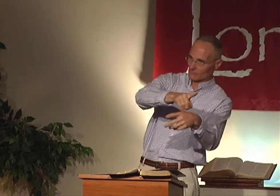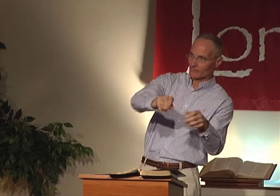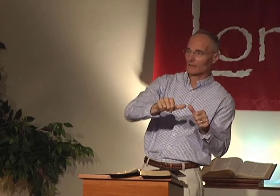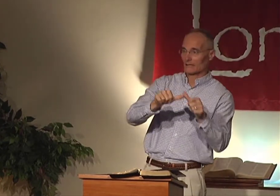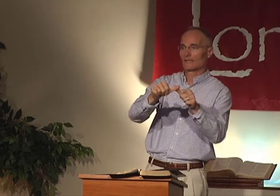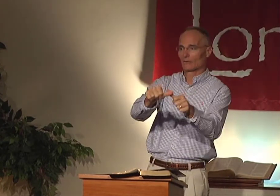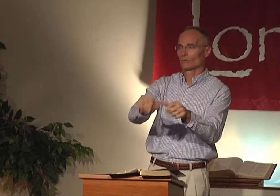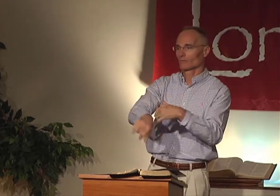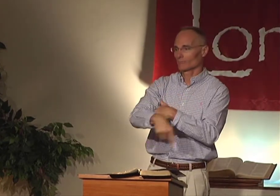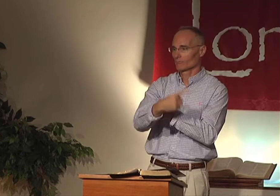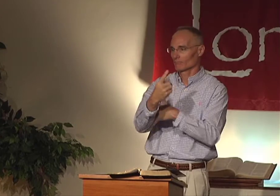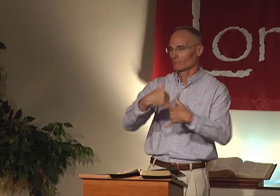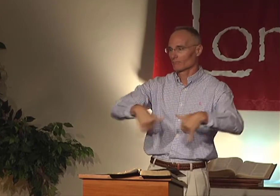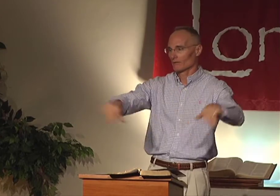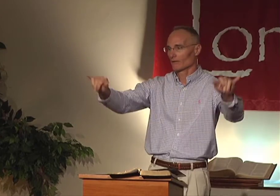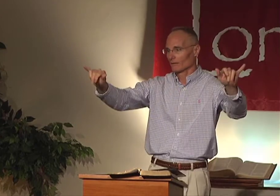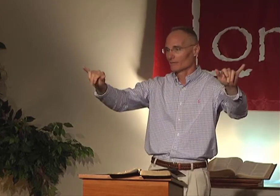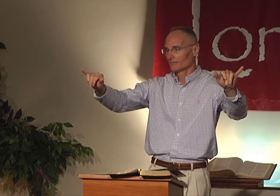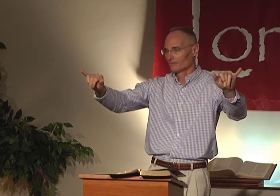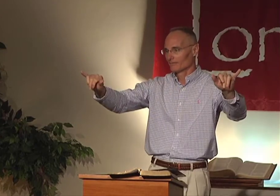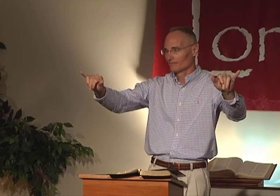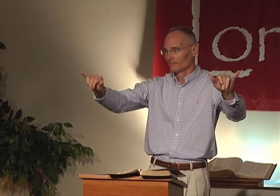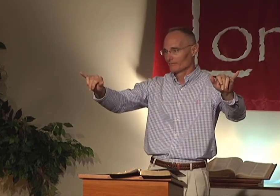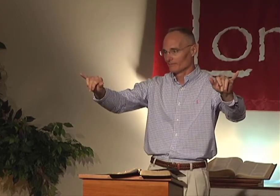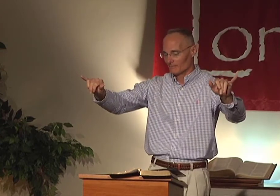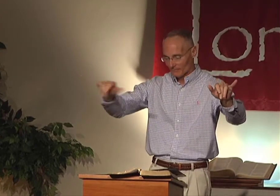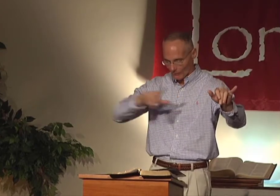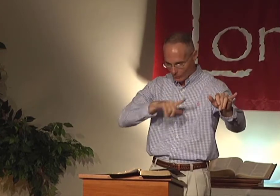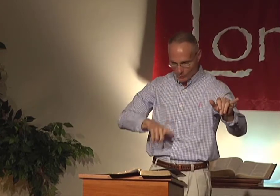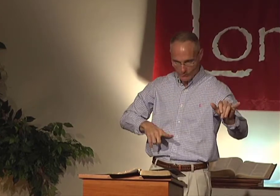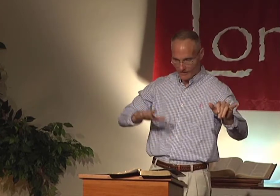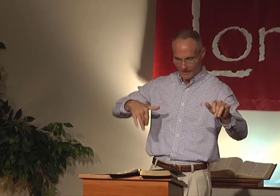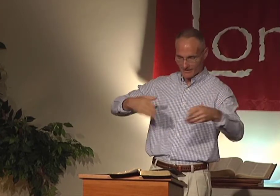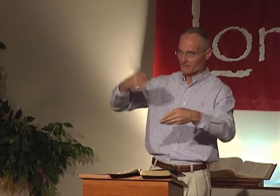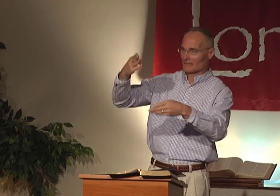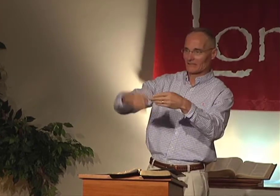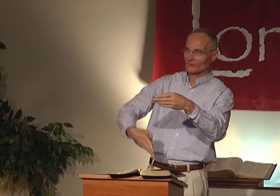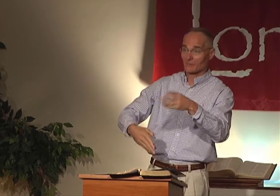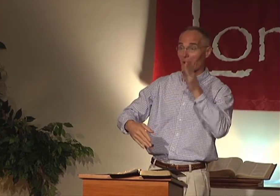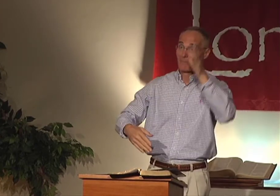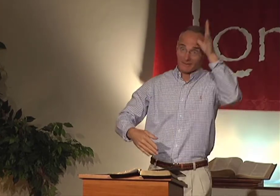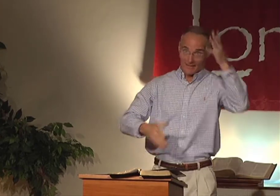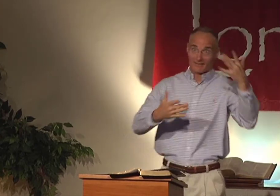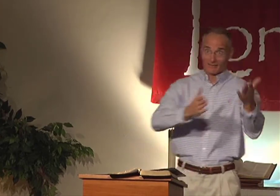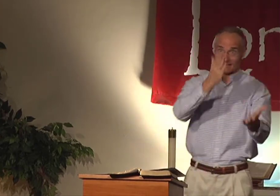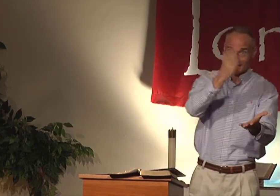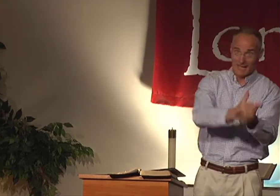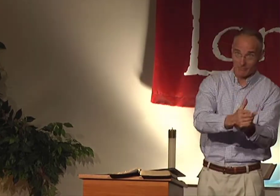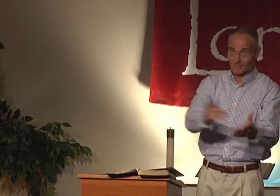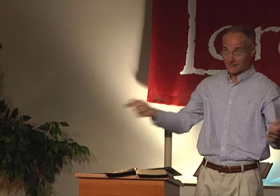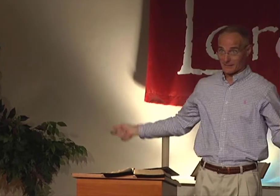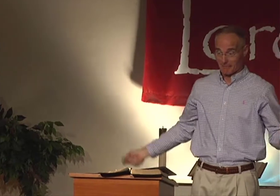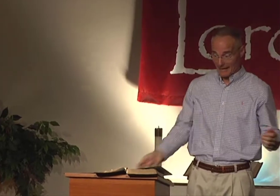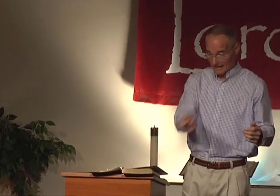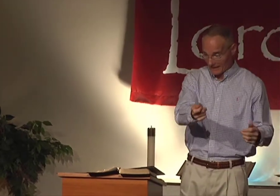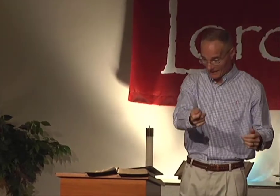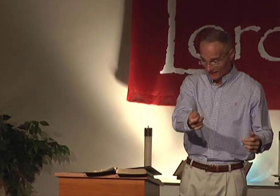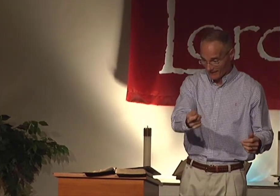that correction and discipline continues still today. The Lord hasn't finished. Mom and dad may have stopped